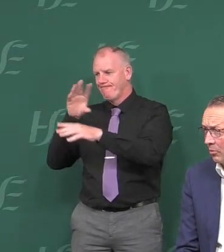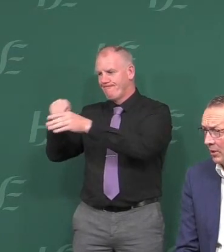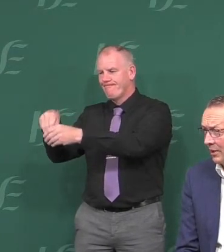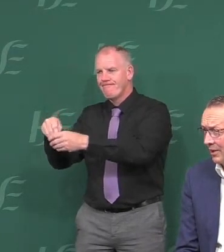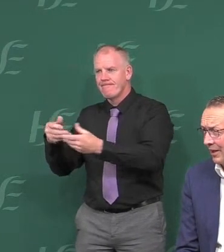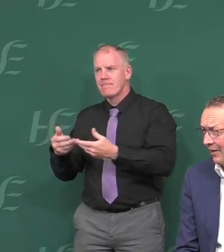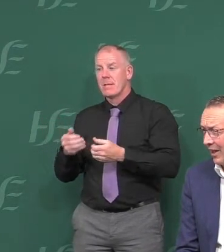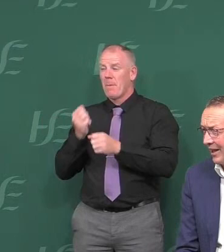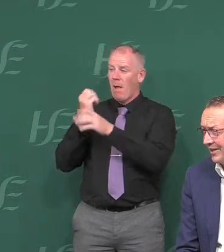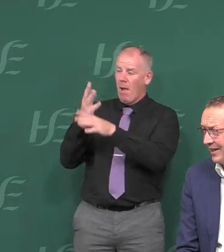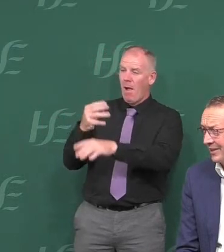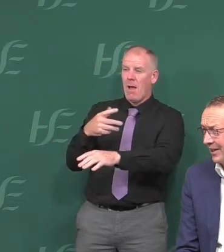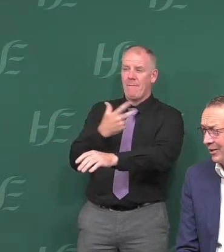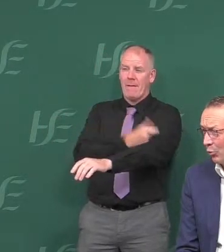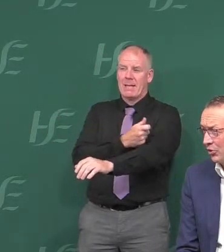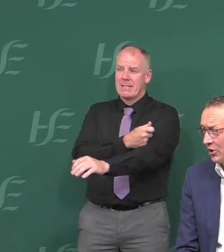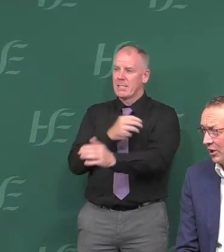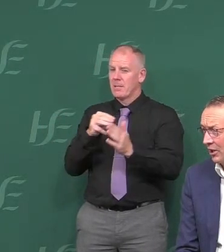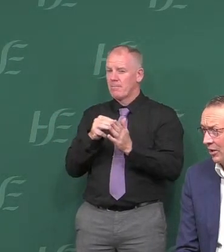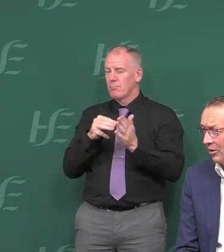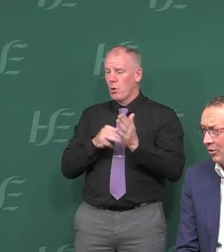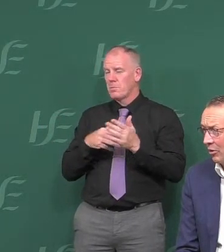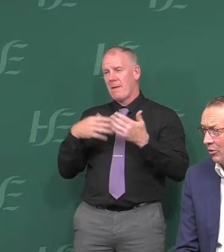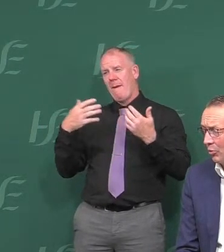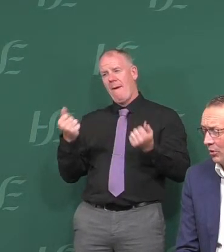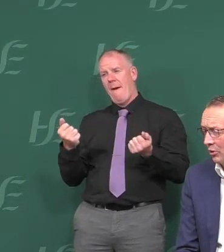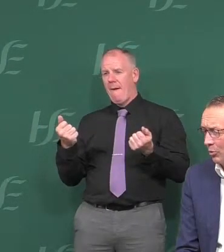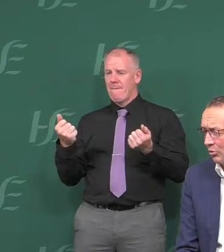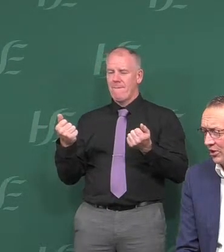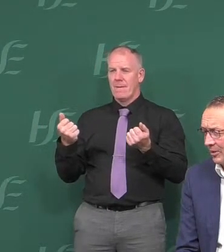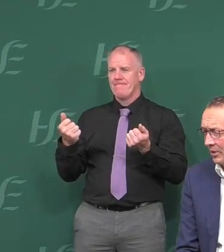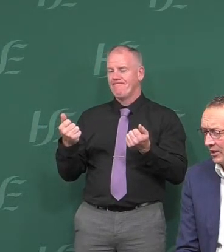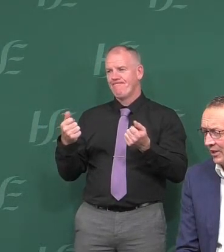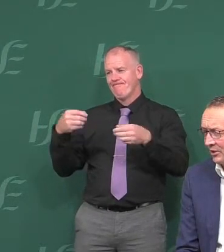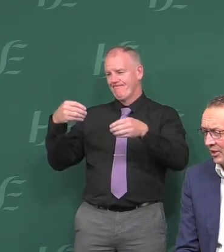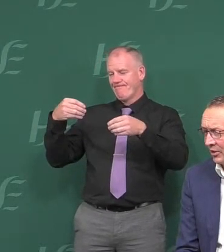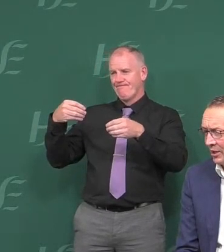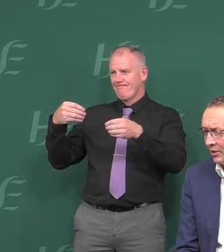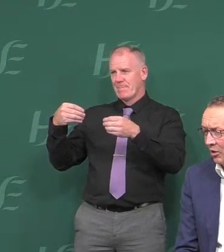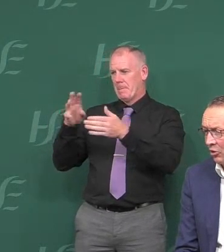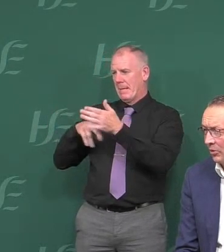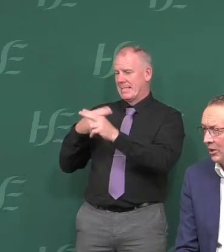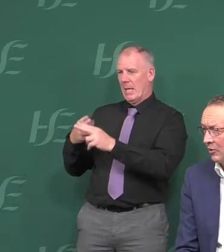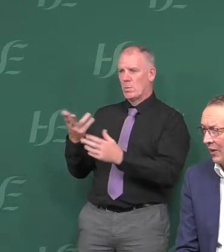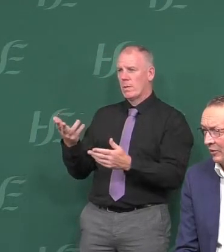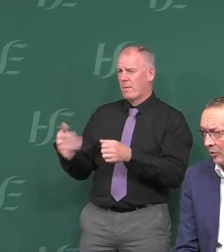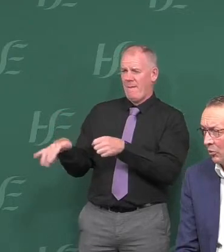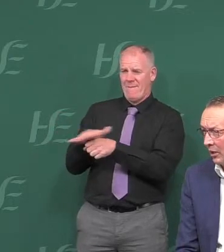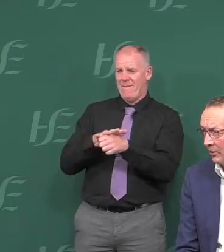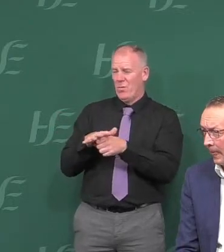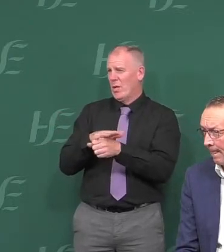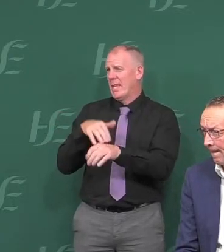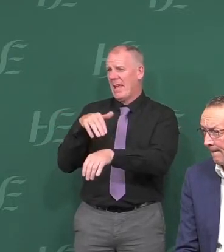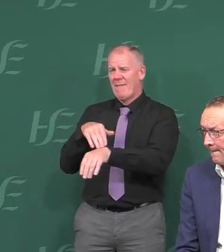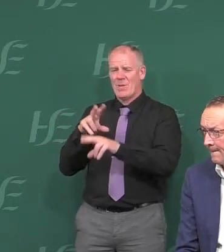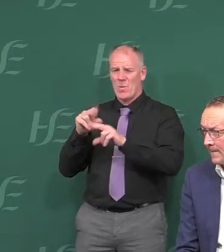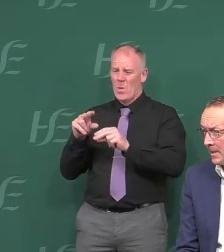vaccine program has these loops or loopholes in them, in the sense that they're not completely effective. We